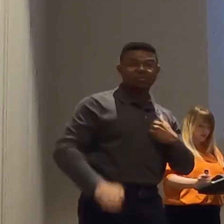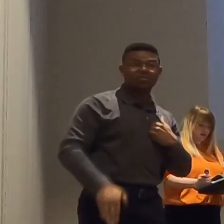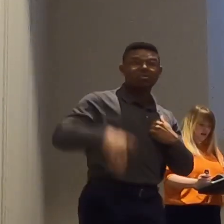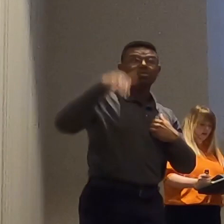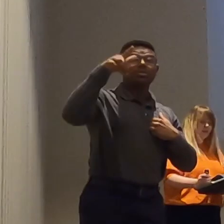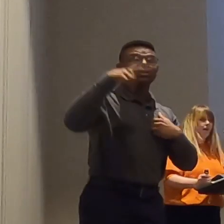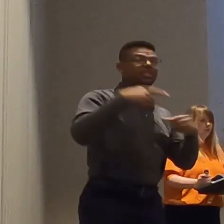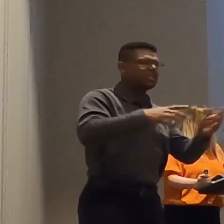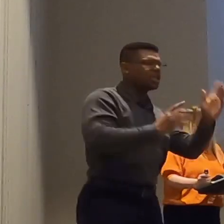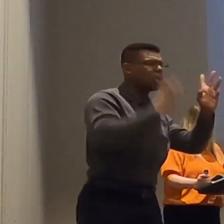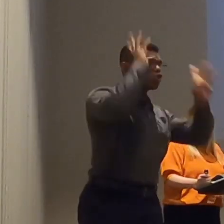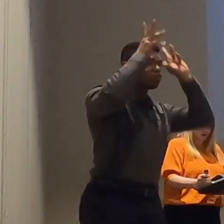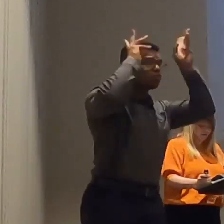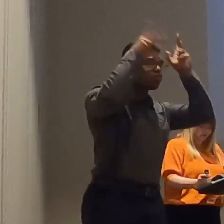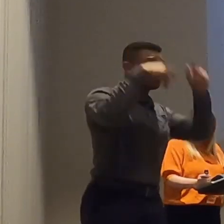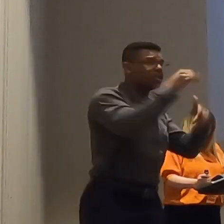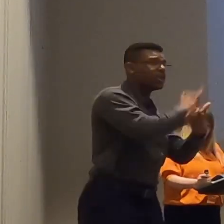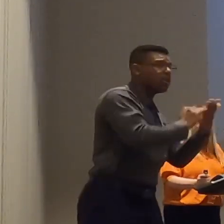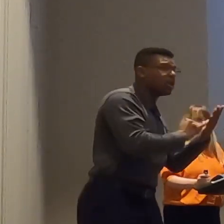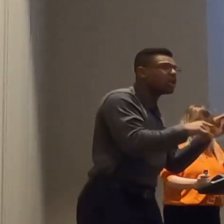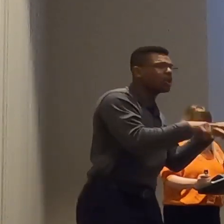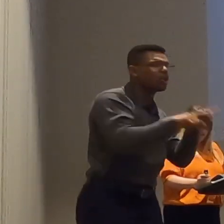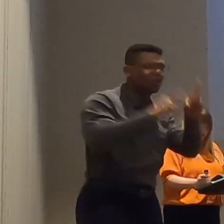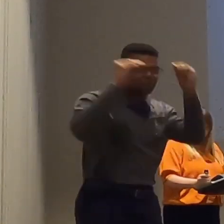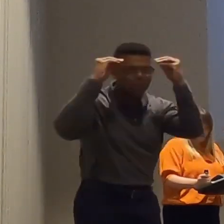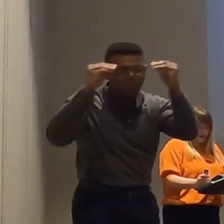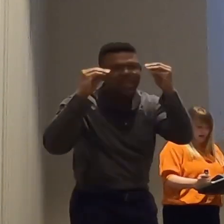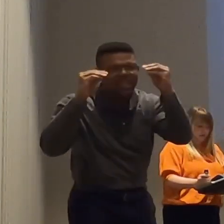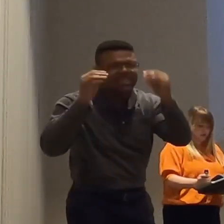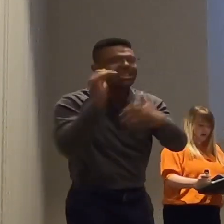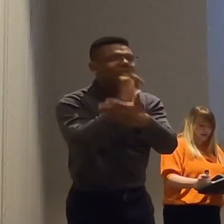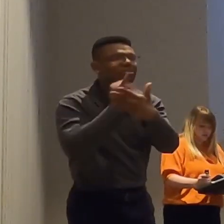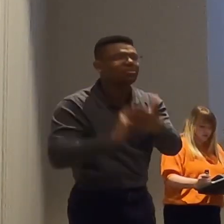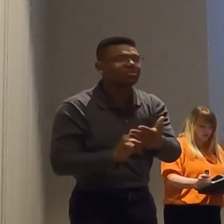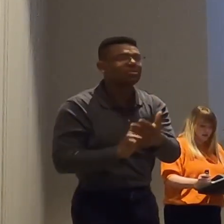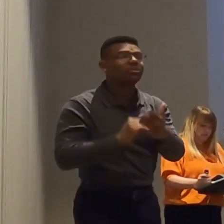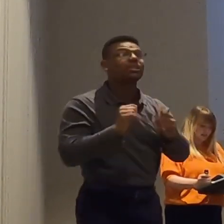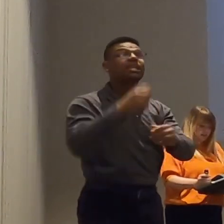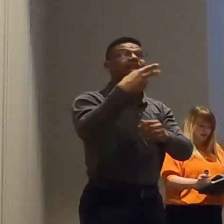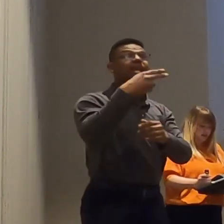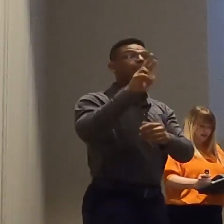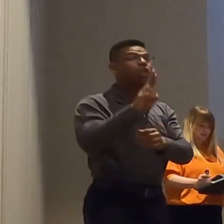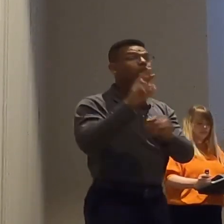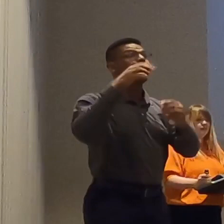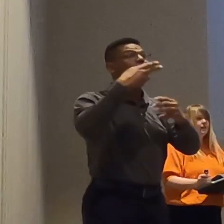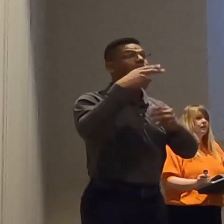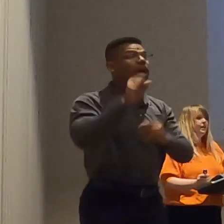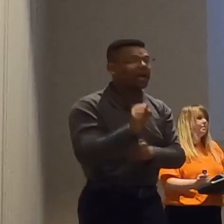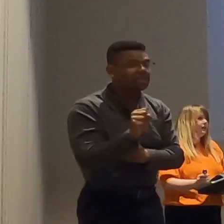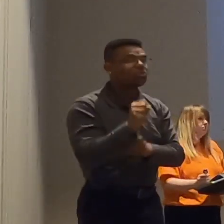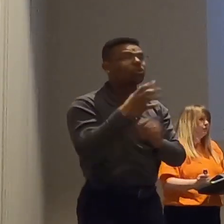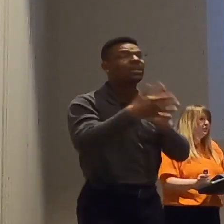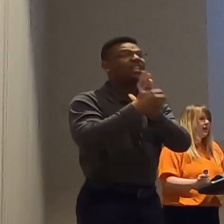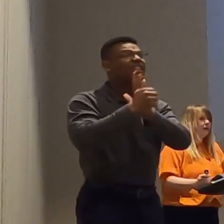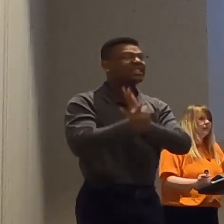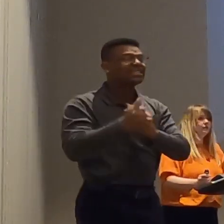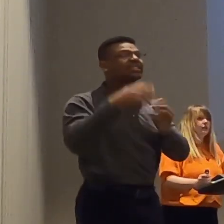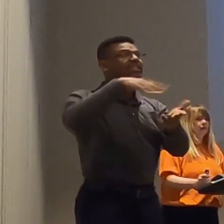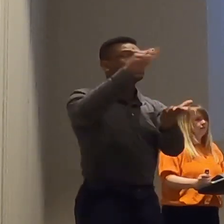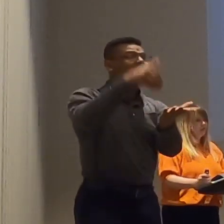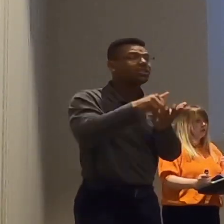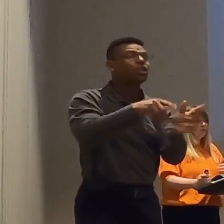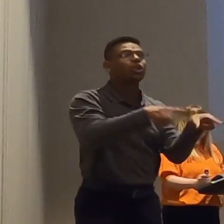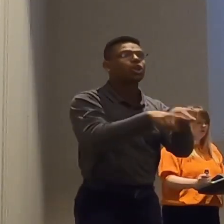also teaching others how to create art. He was an instructor at Beecher High School, the Genesee Area Skills Center, and Mott Community